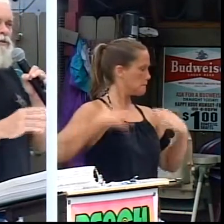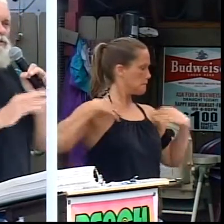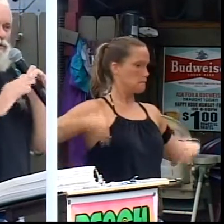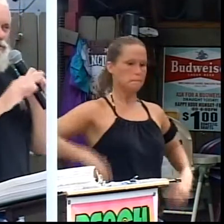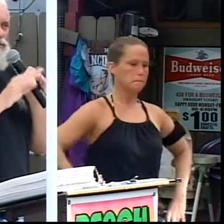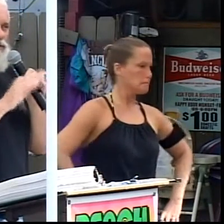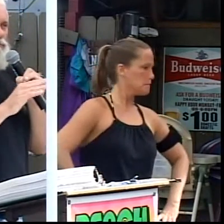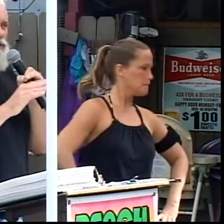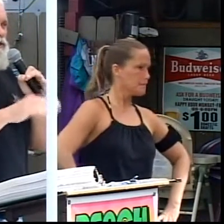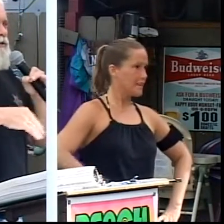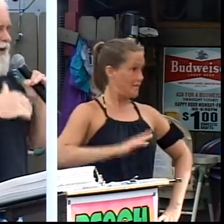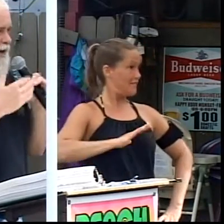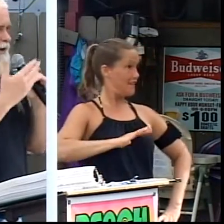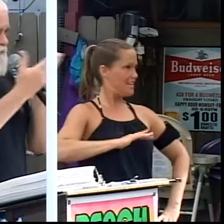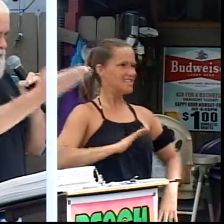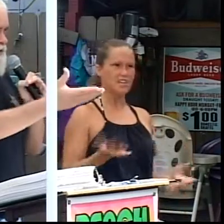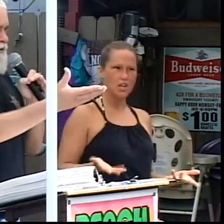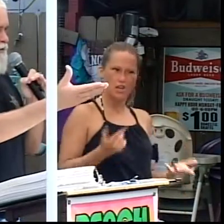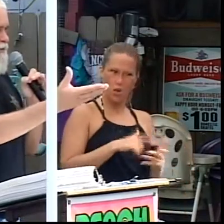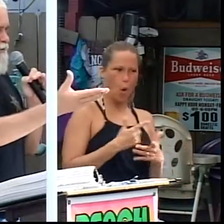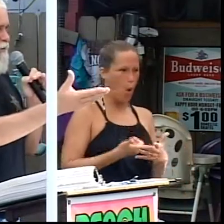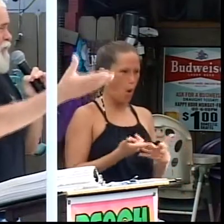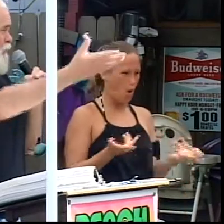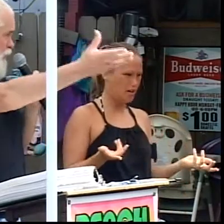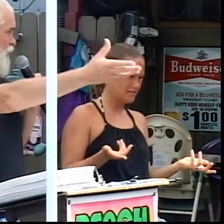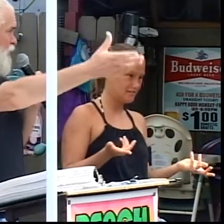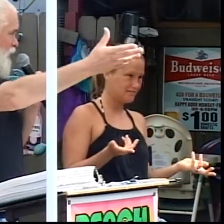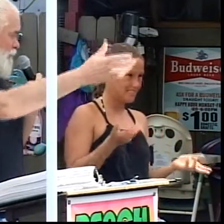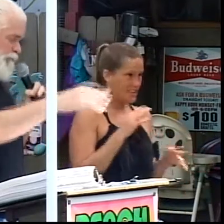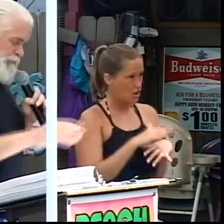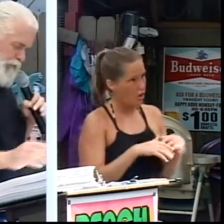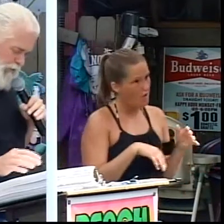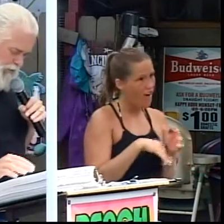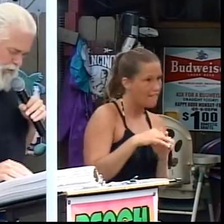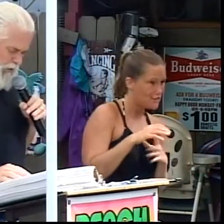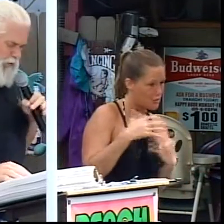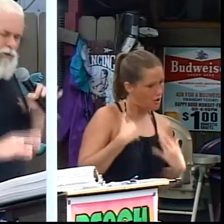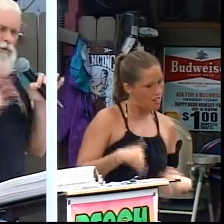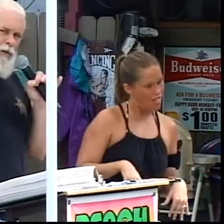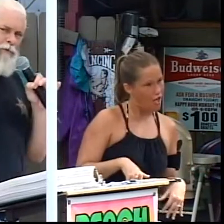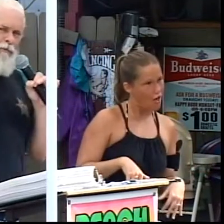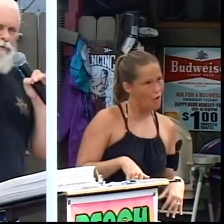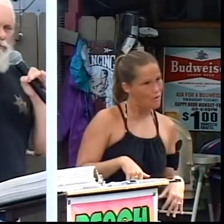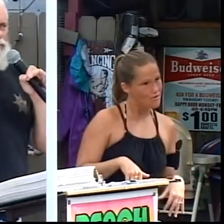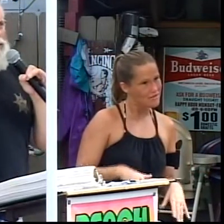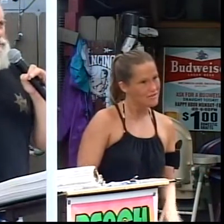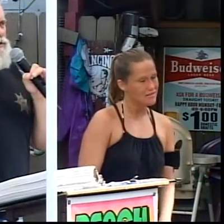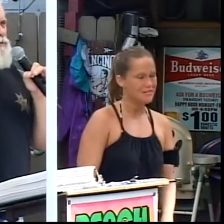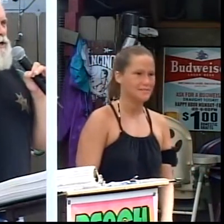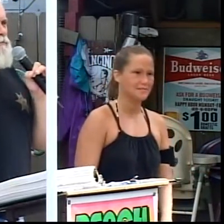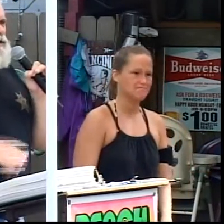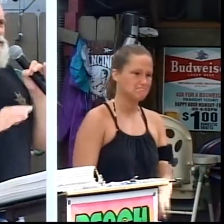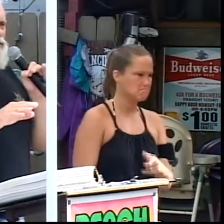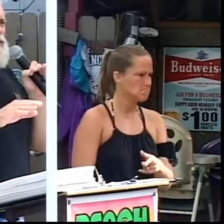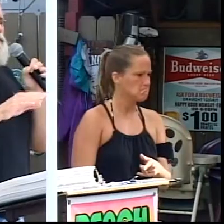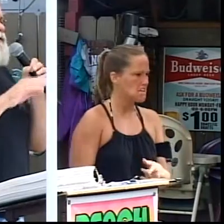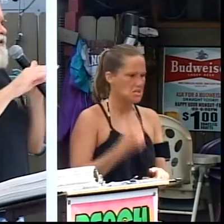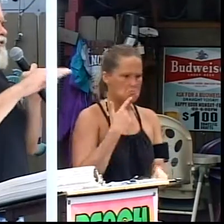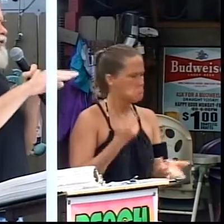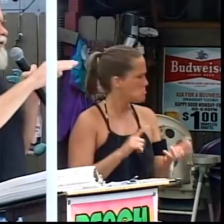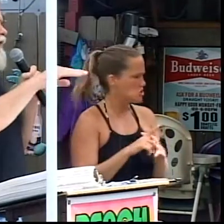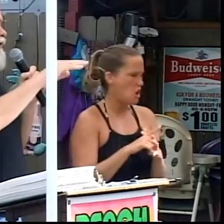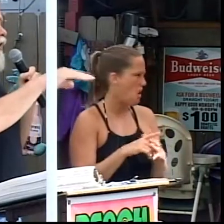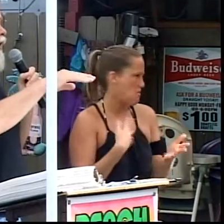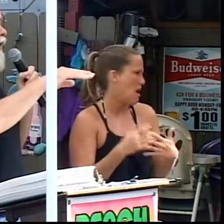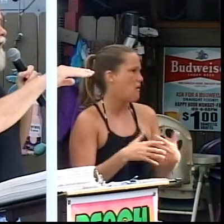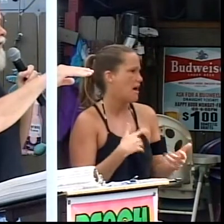comfortable? You're the team leader. I am here to serve your team. You come comfortable. You come as you want. But you know what? When